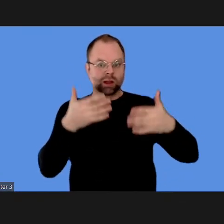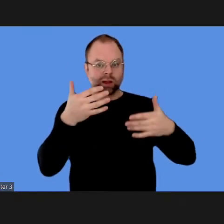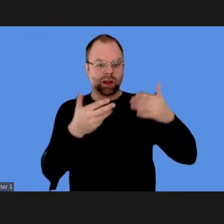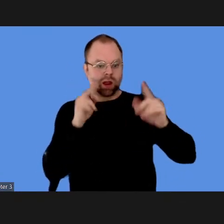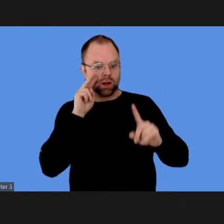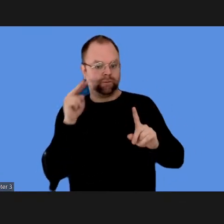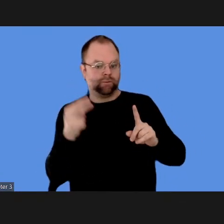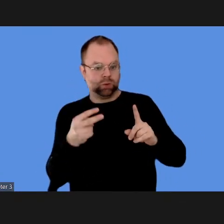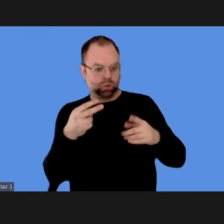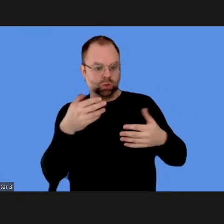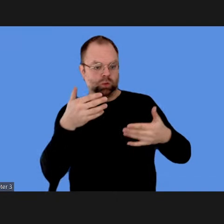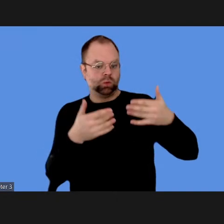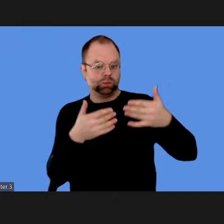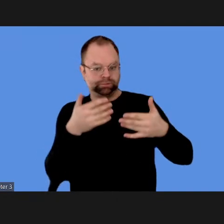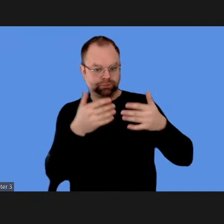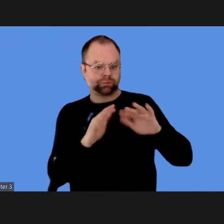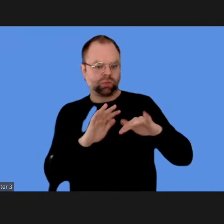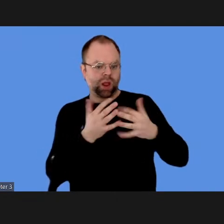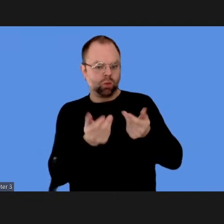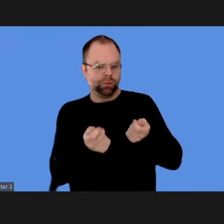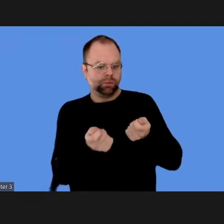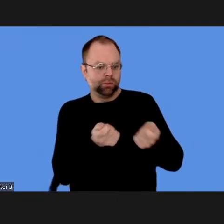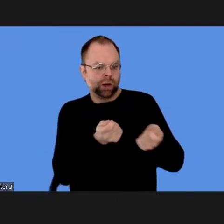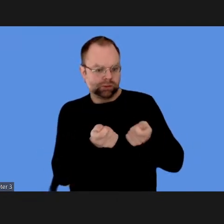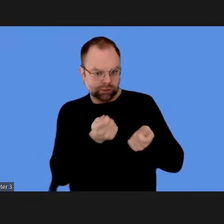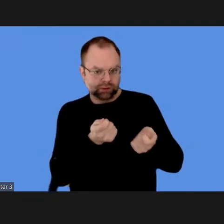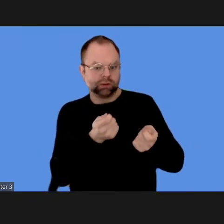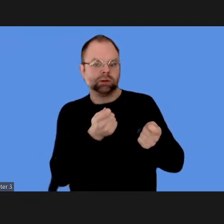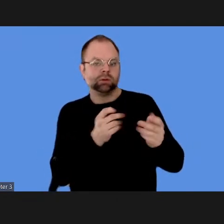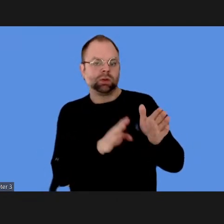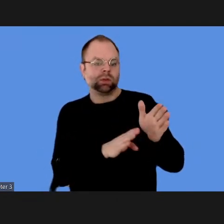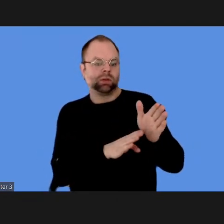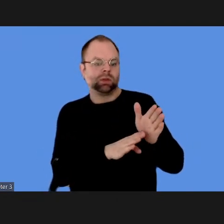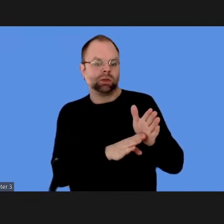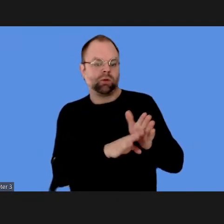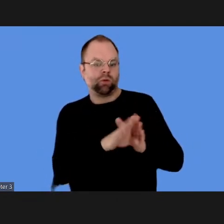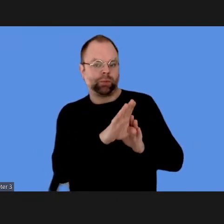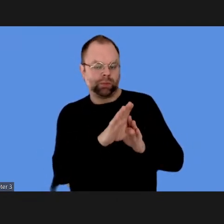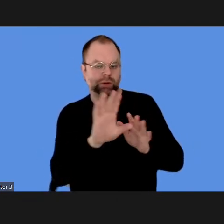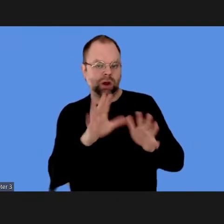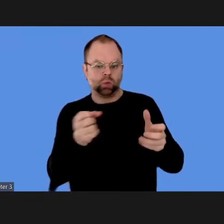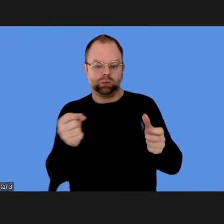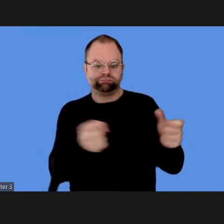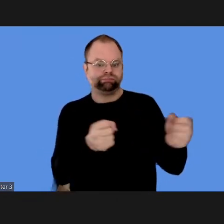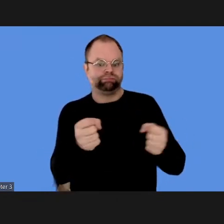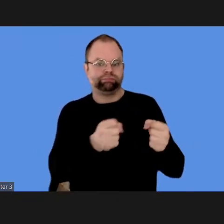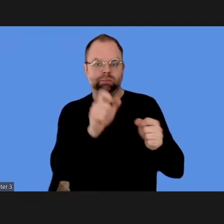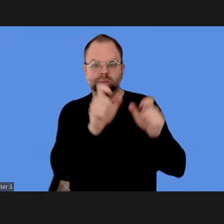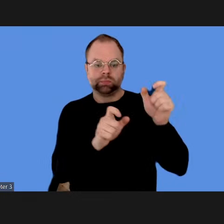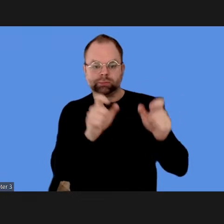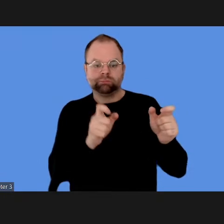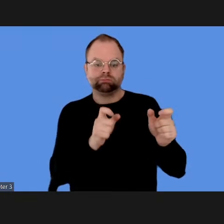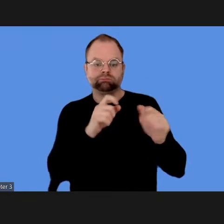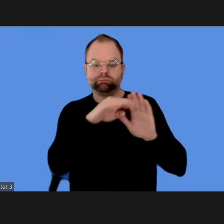things I appreciate, of this subject to be,